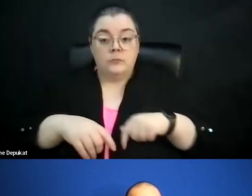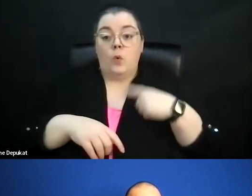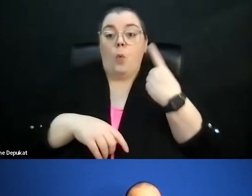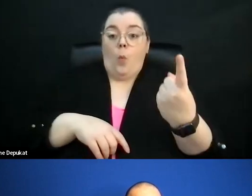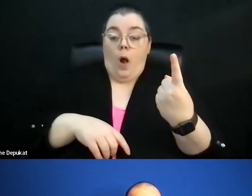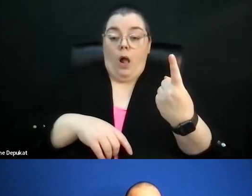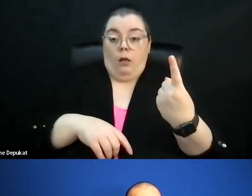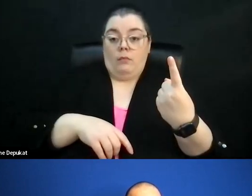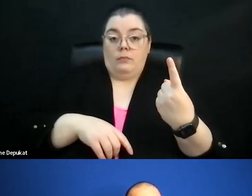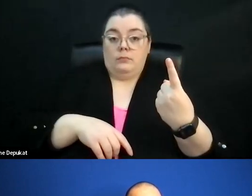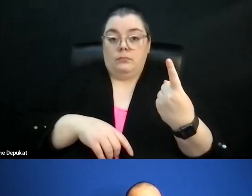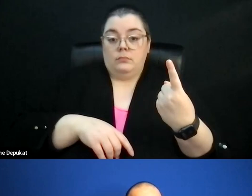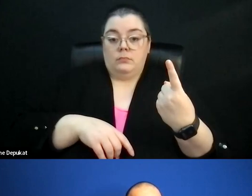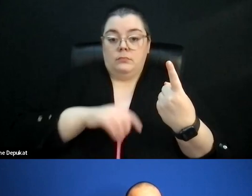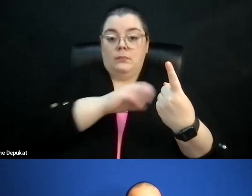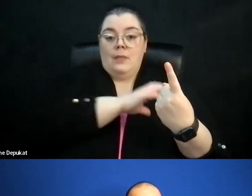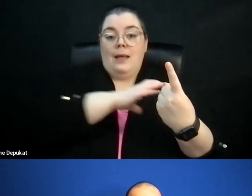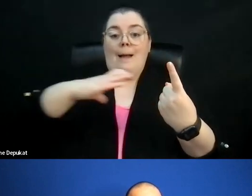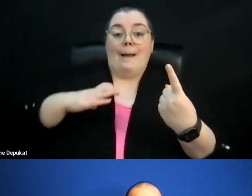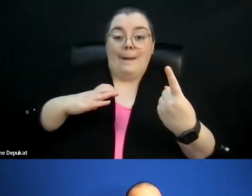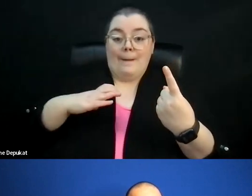So there are different issues.